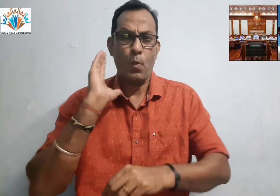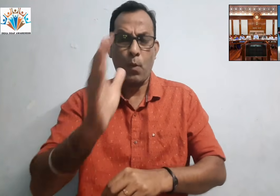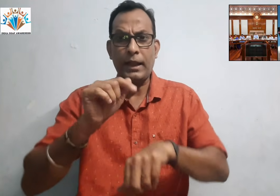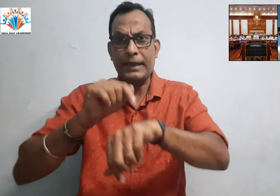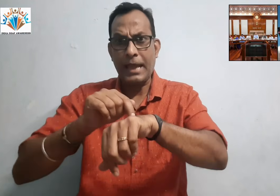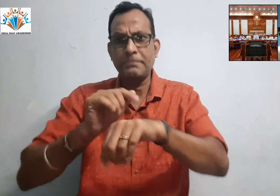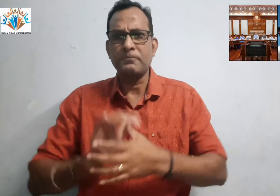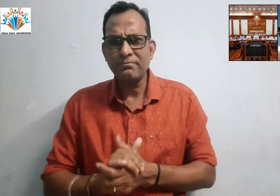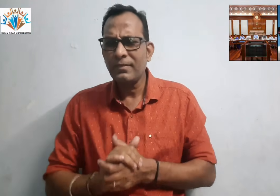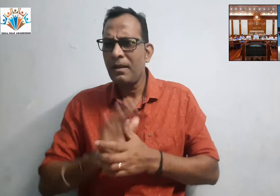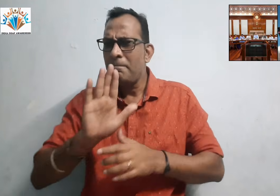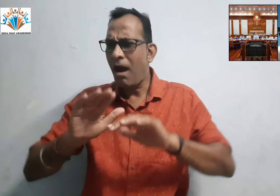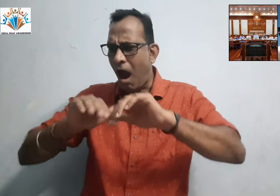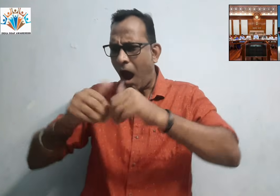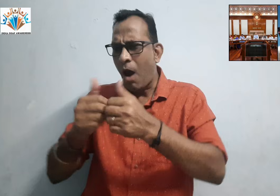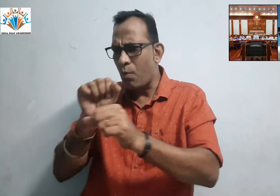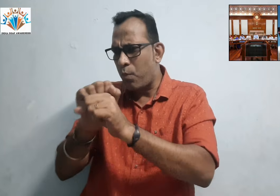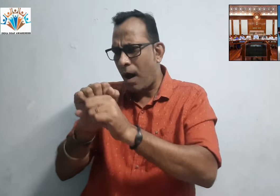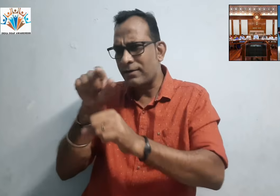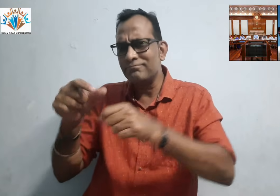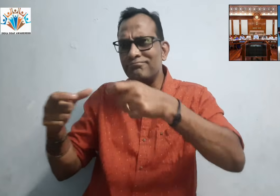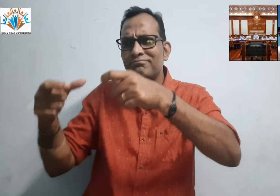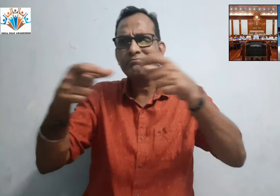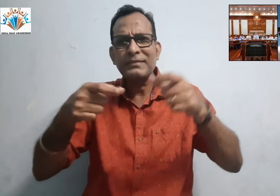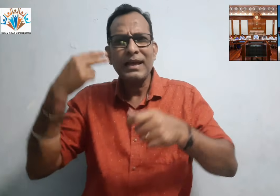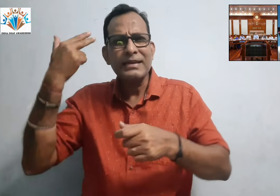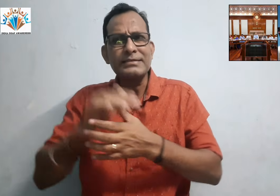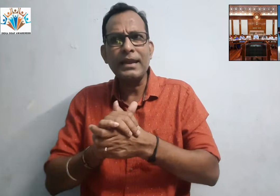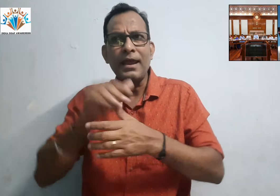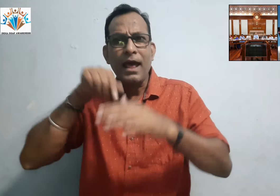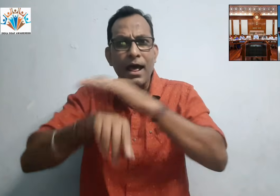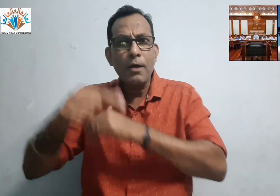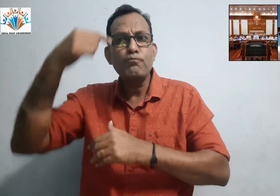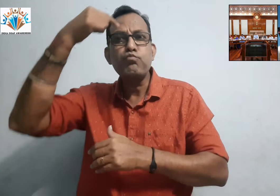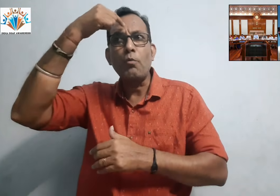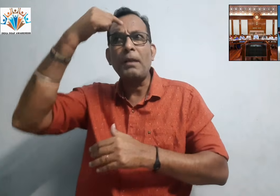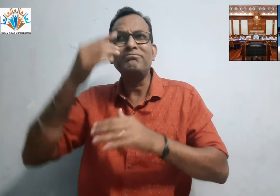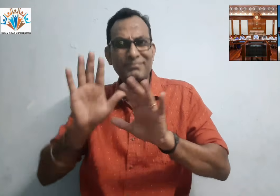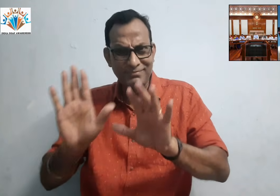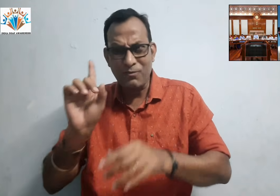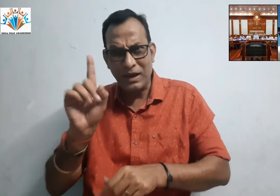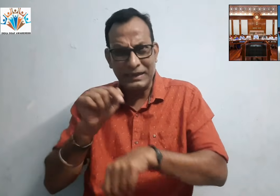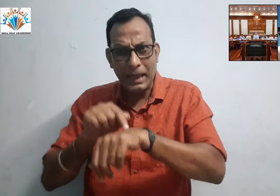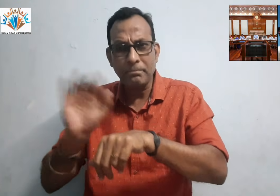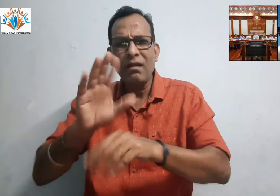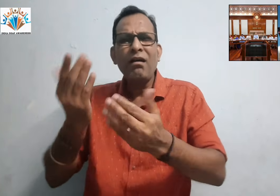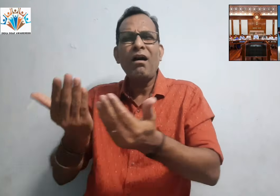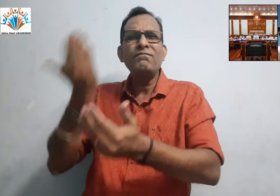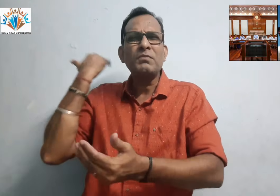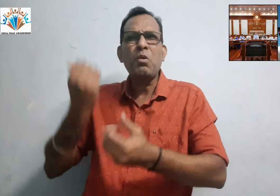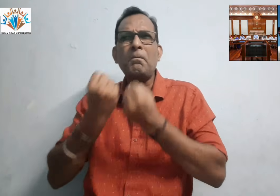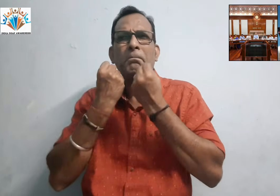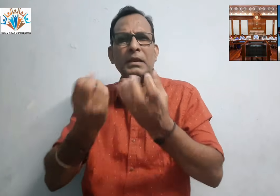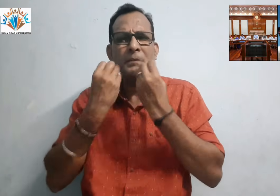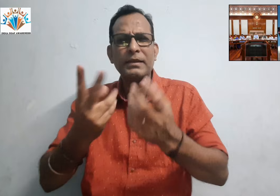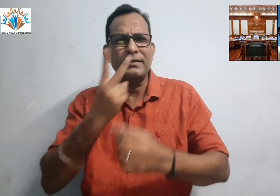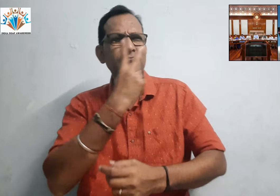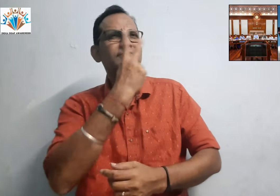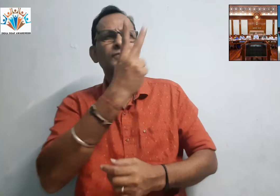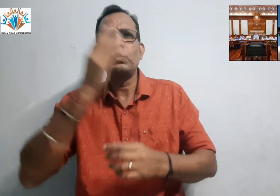well time how far it's in problem when time before